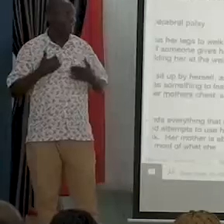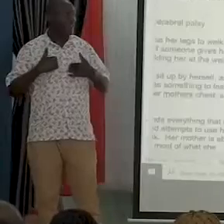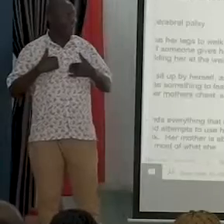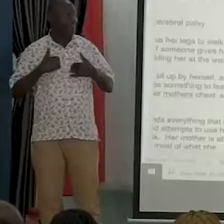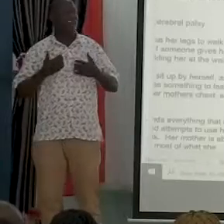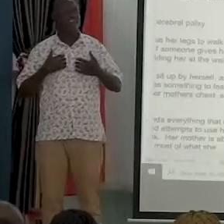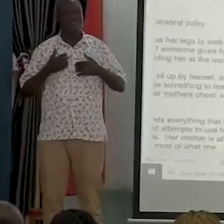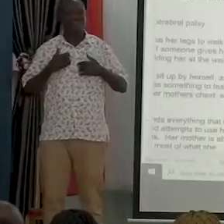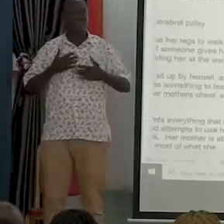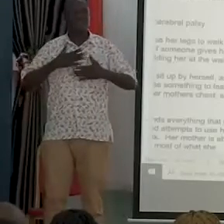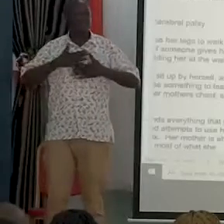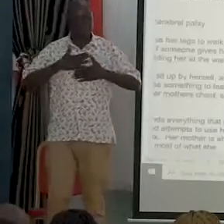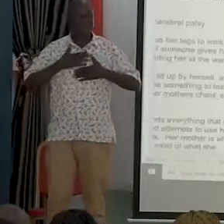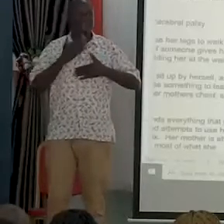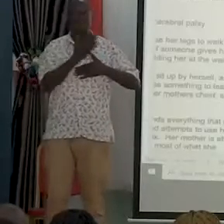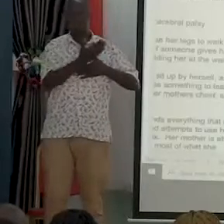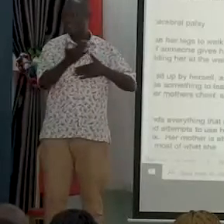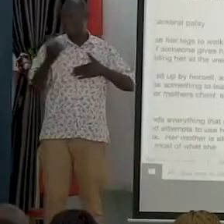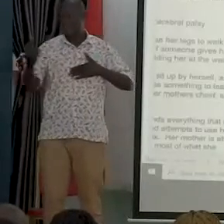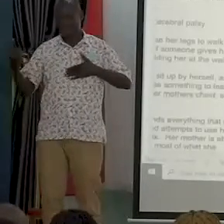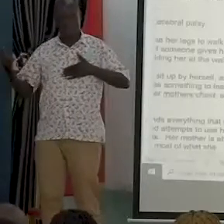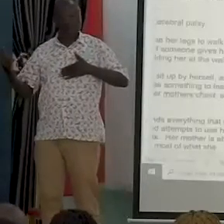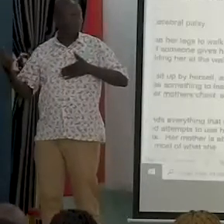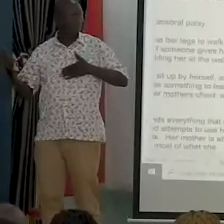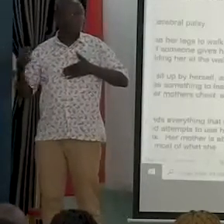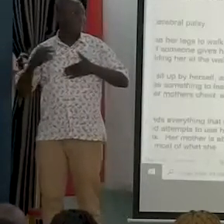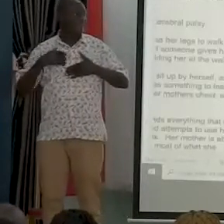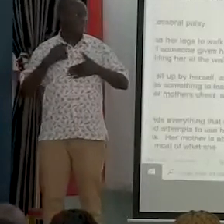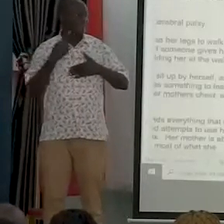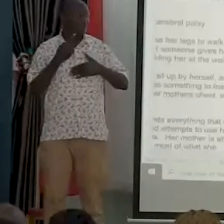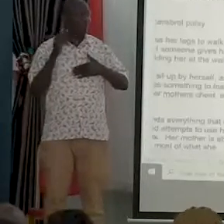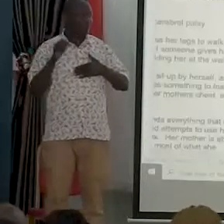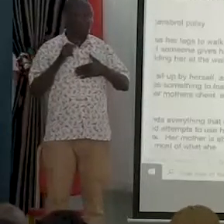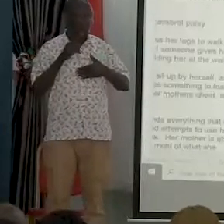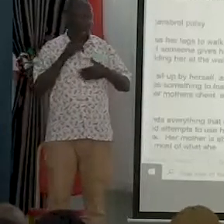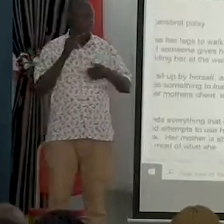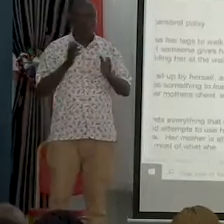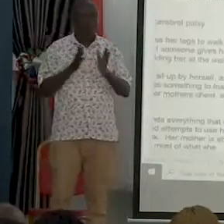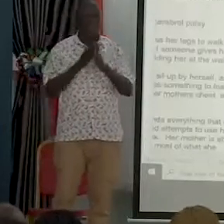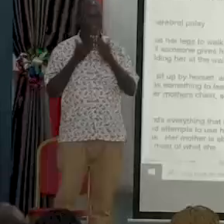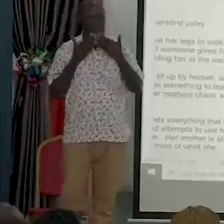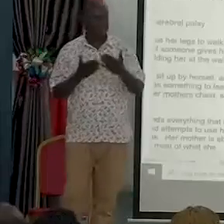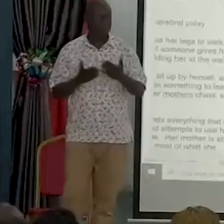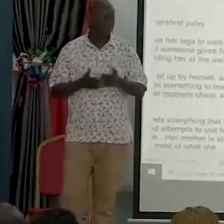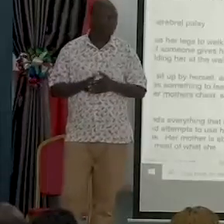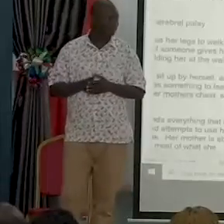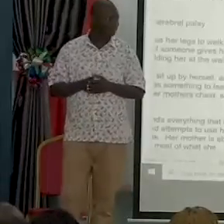lot of respect for each and every one of you, and thank you for your time today.